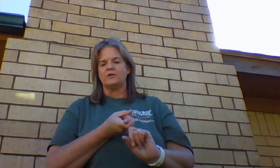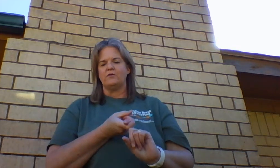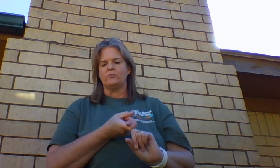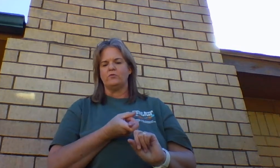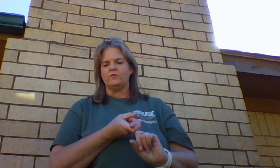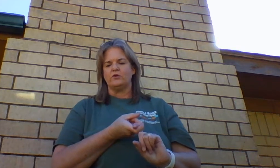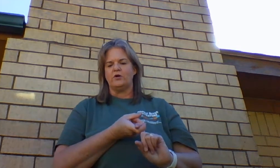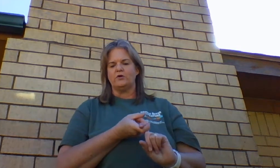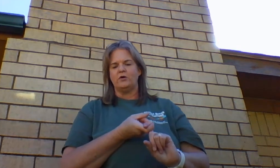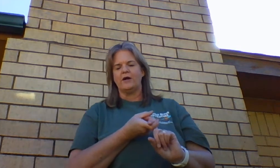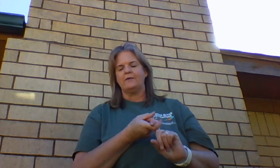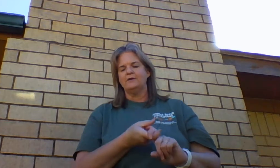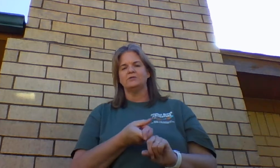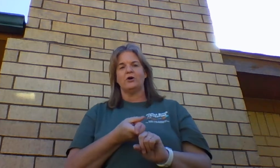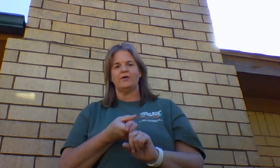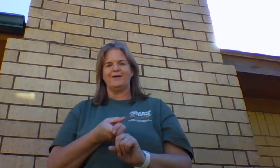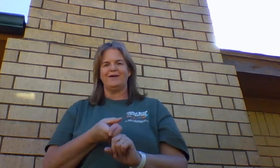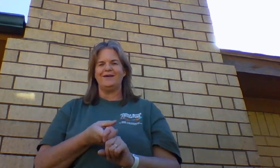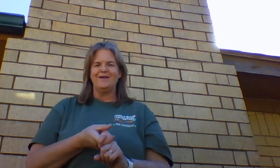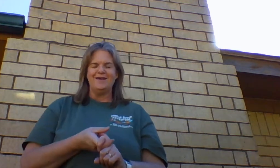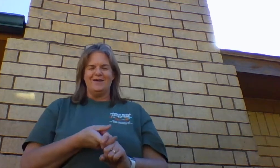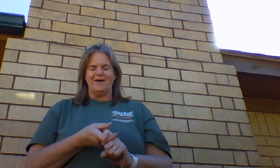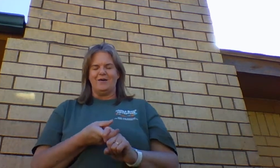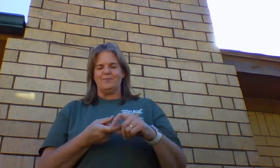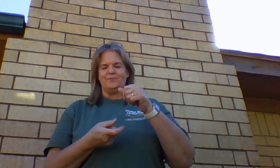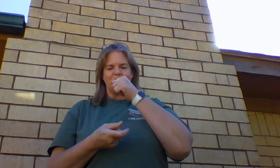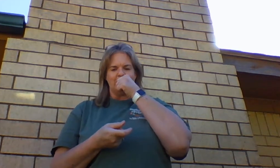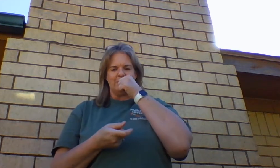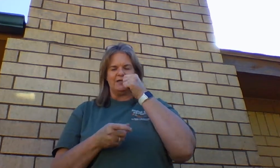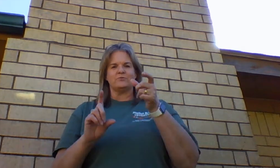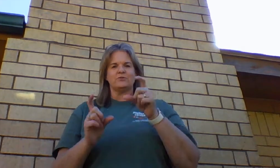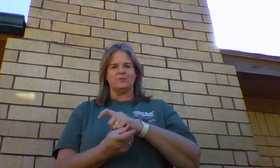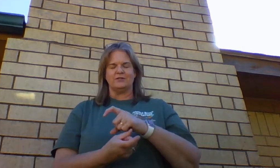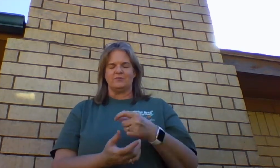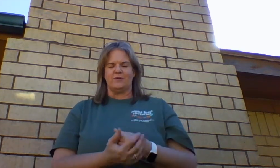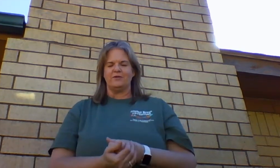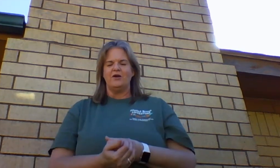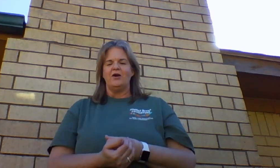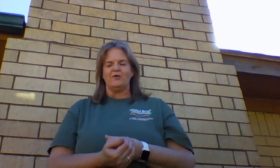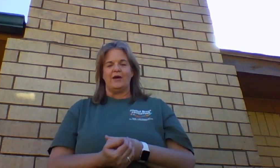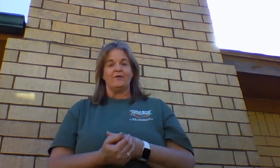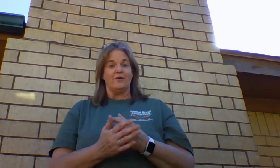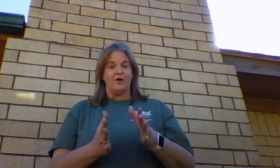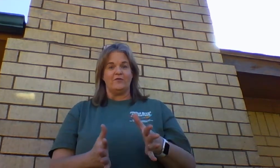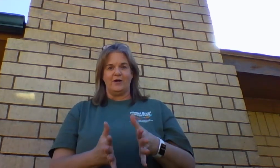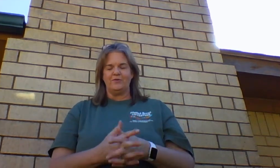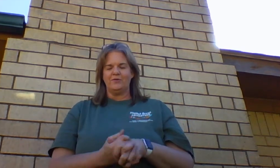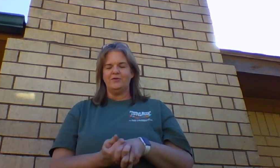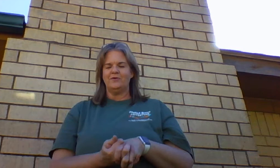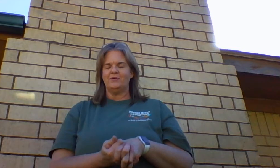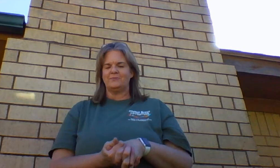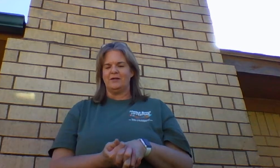have one more 5th grader. Okay, sorry. I switched my list around. Okay, our final spelling